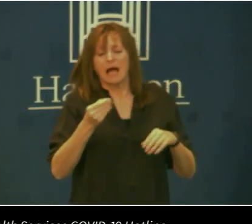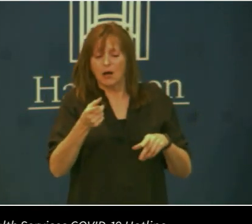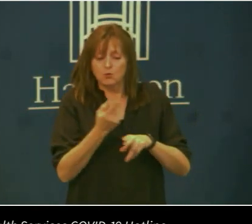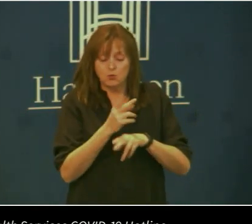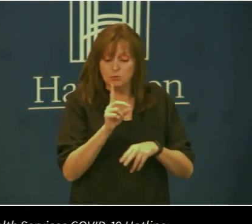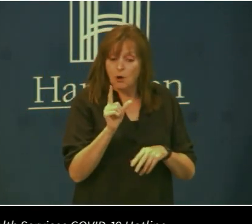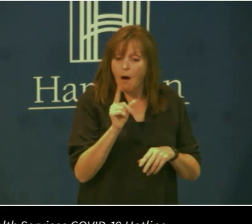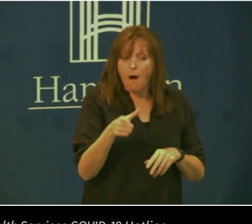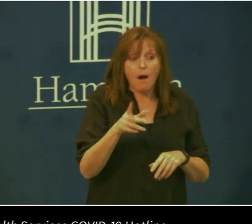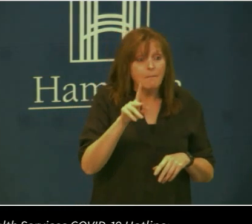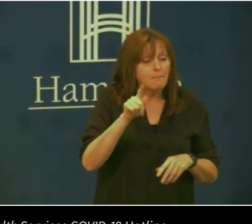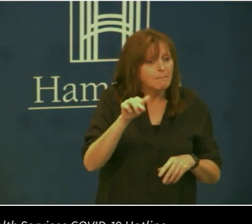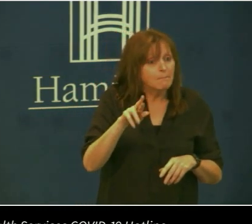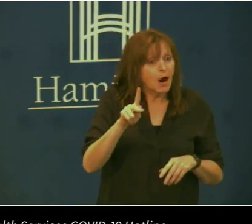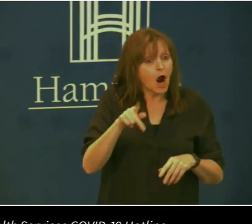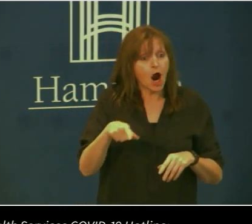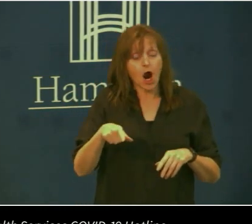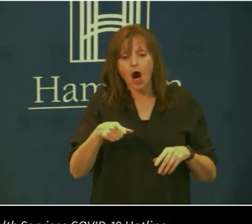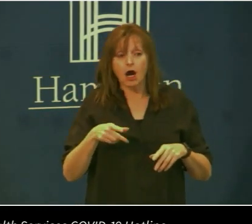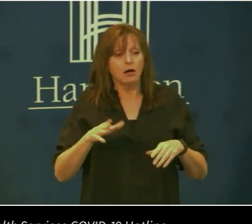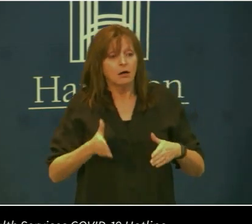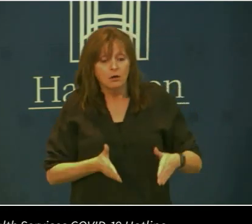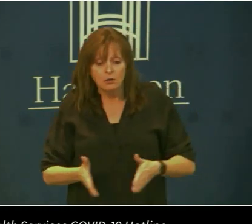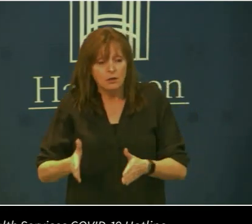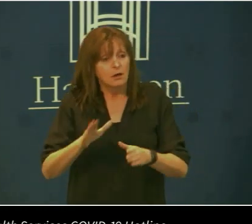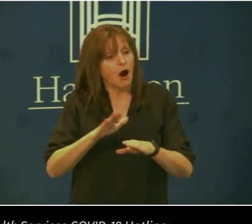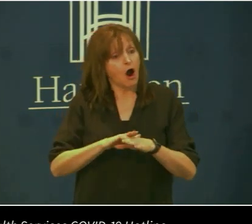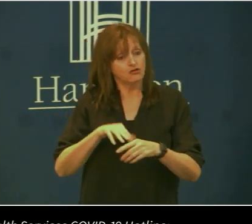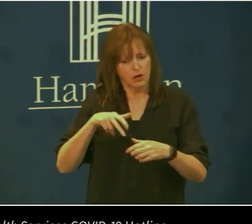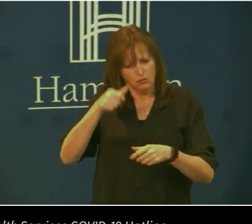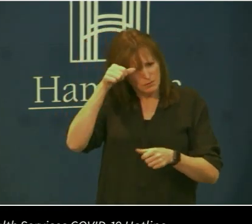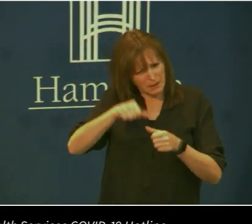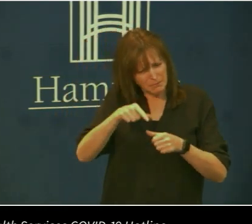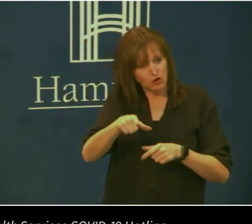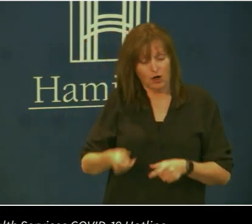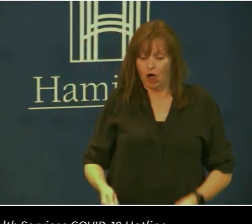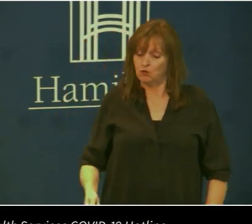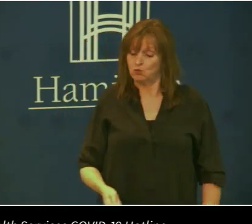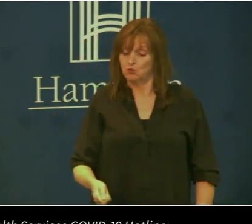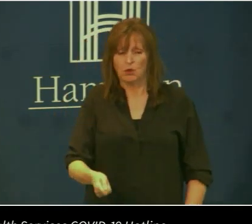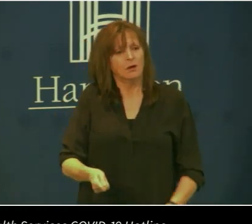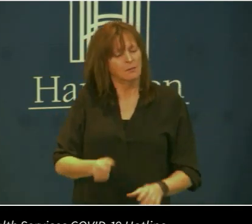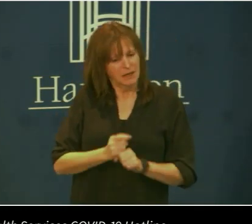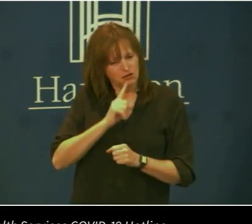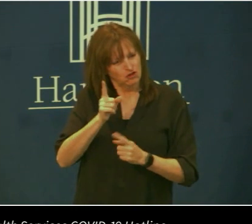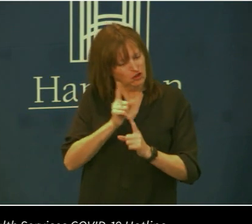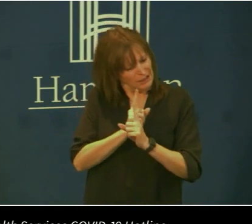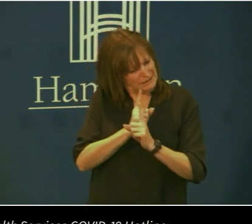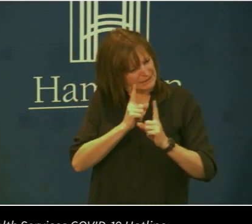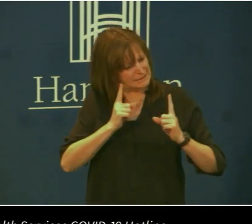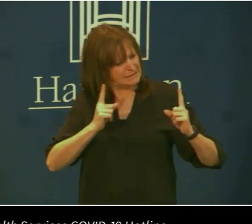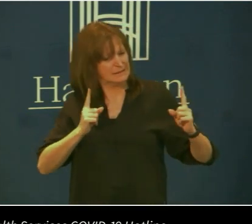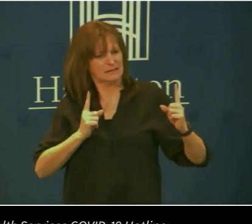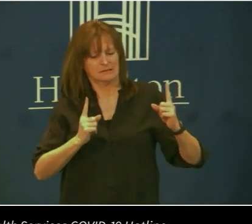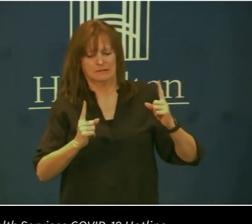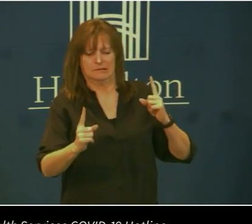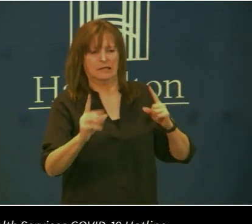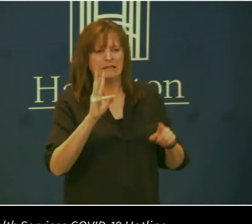6 feet apart of physical distance between themselves and others, and that's a very important step to continue to take. They are not closed as